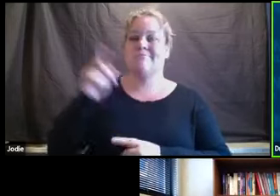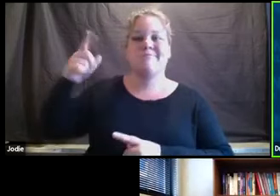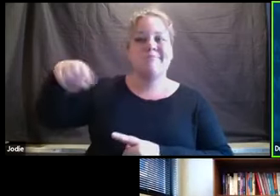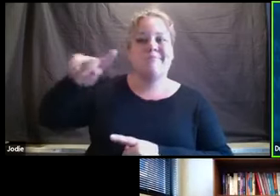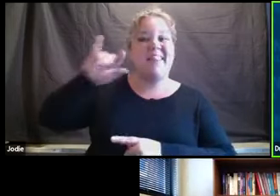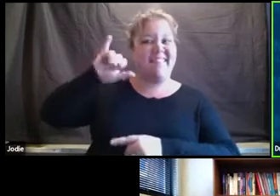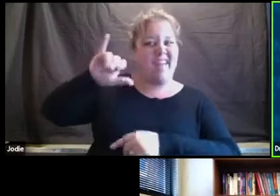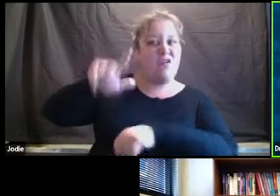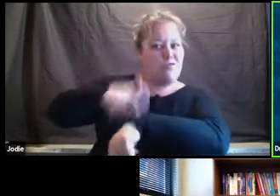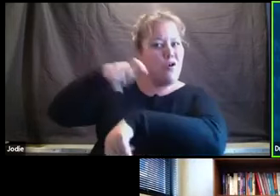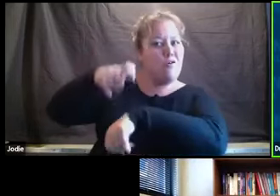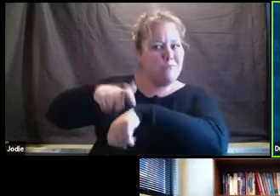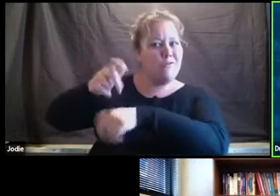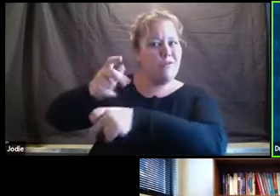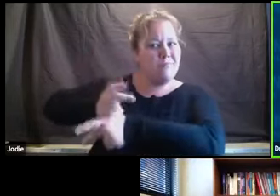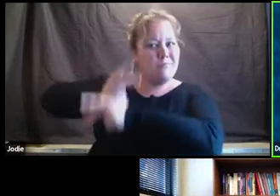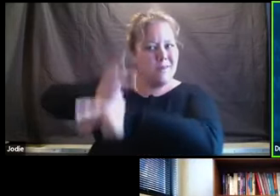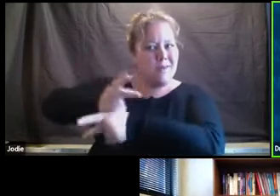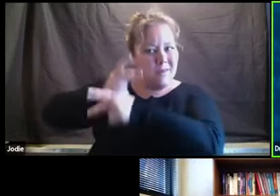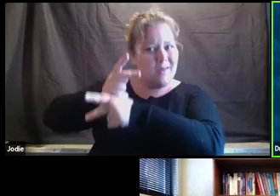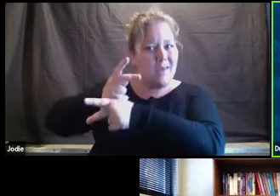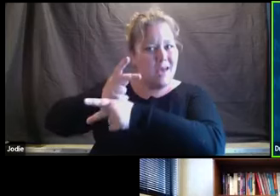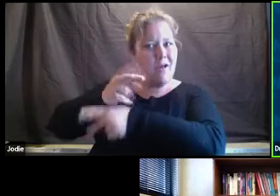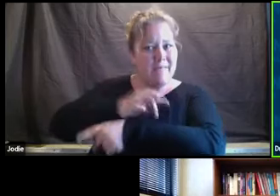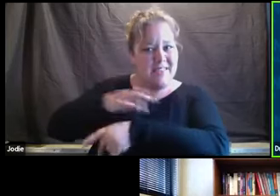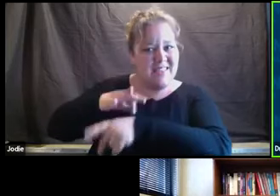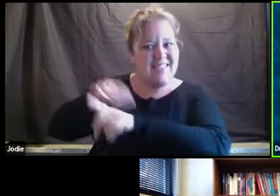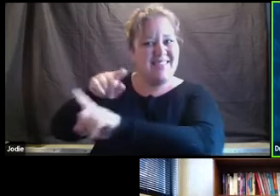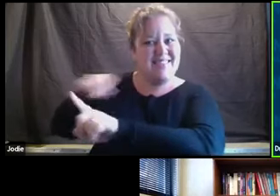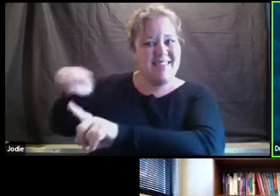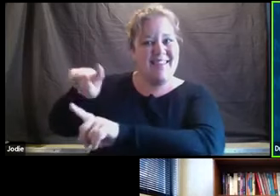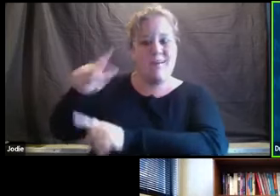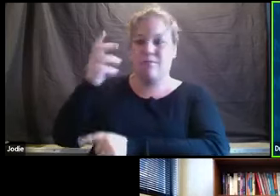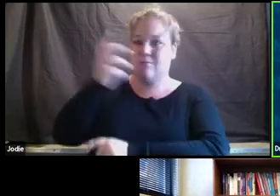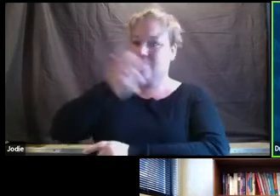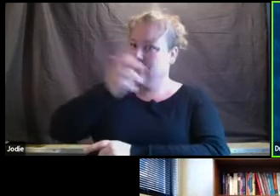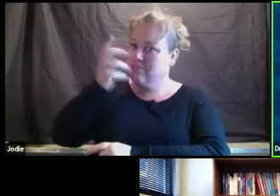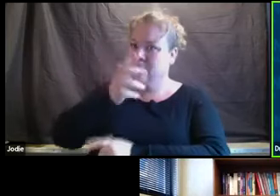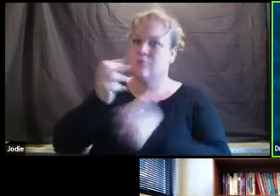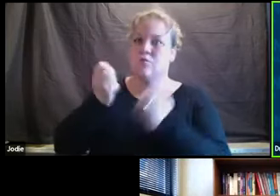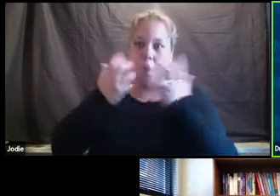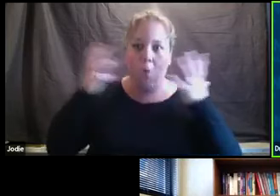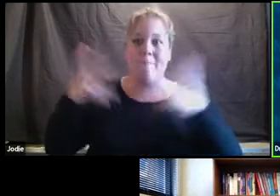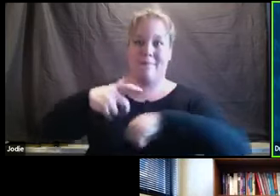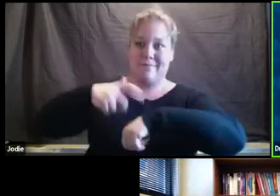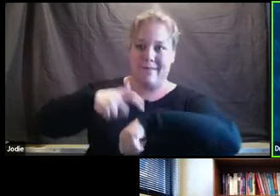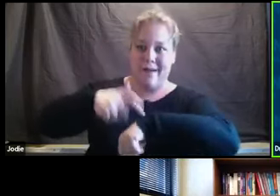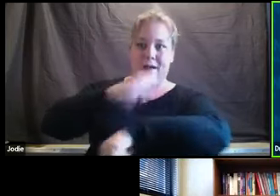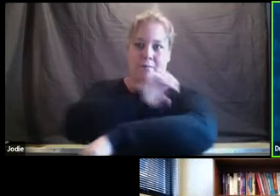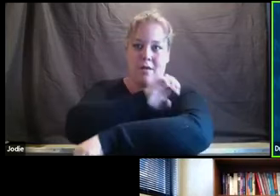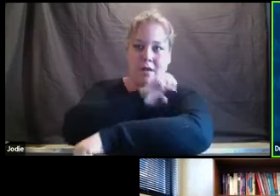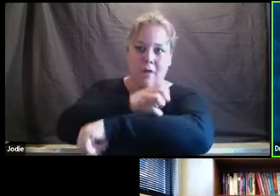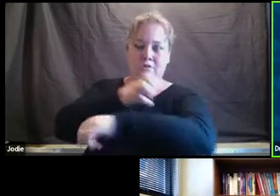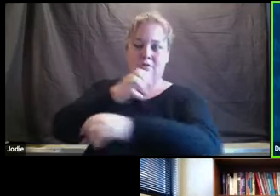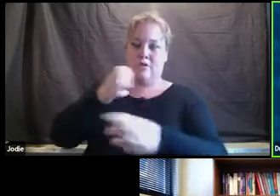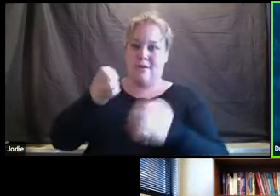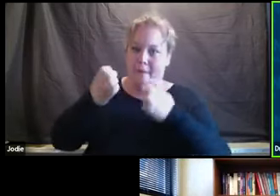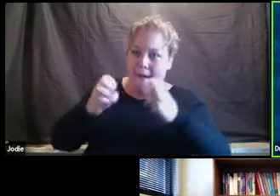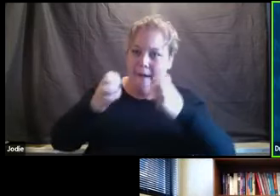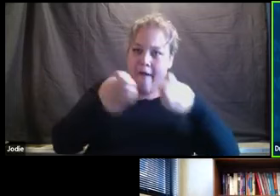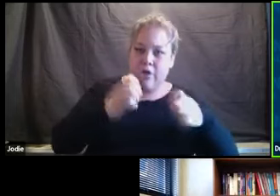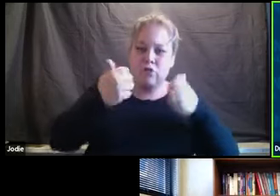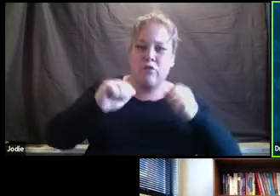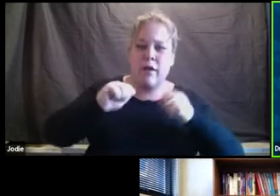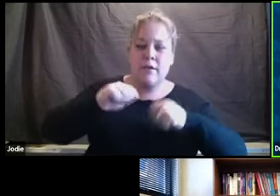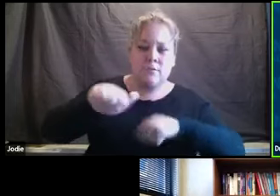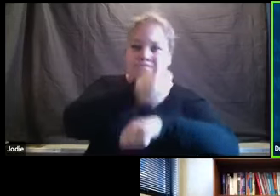I can understate how much time and effort has been poured into developing guidelines and making sure their